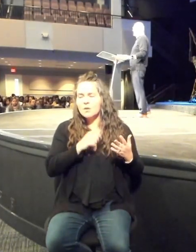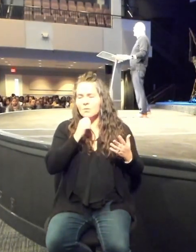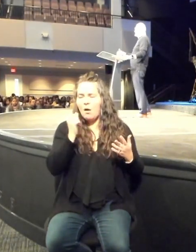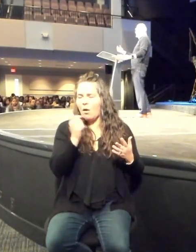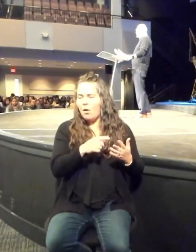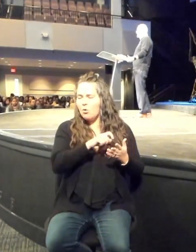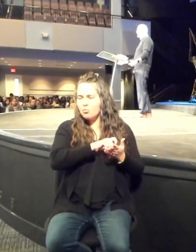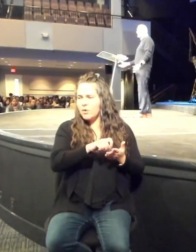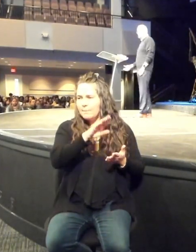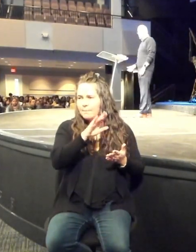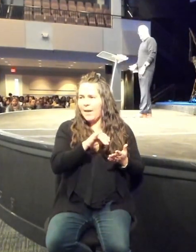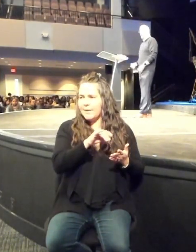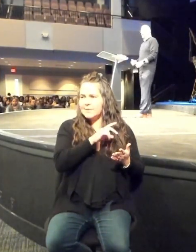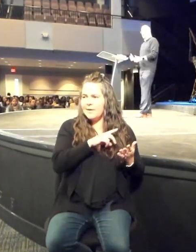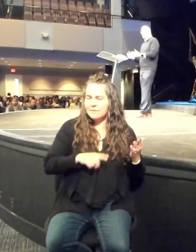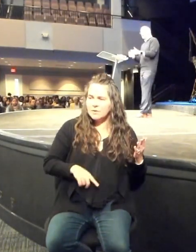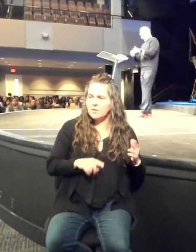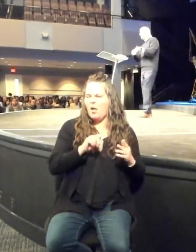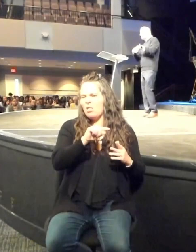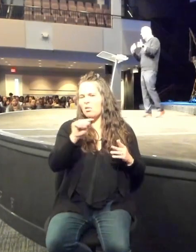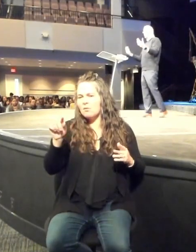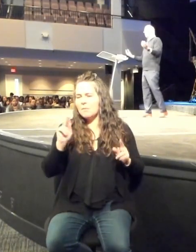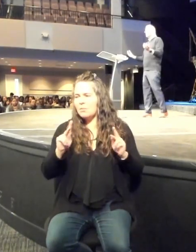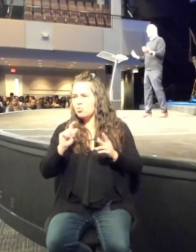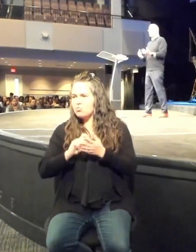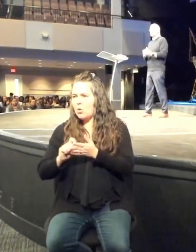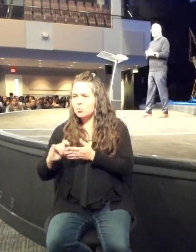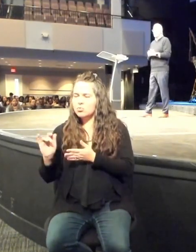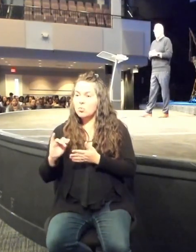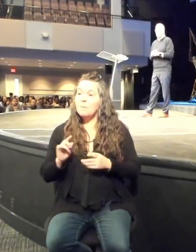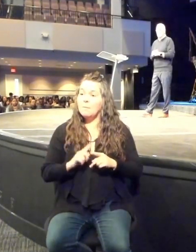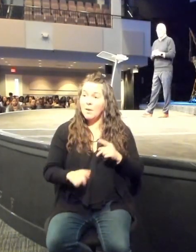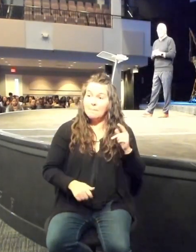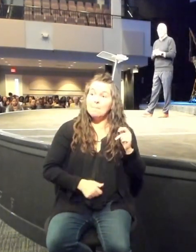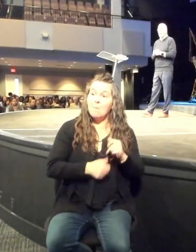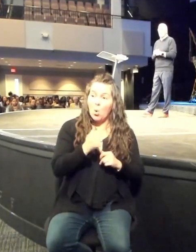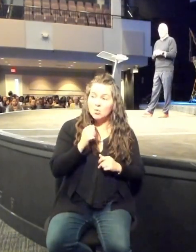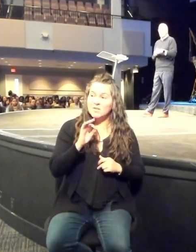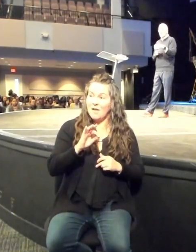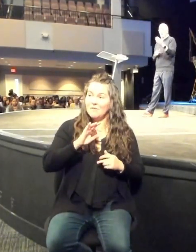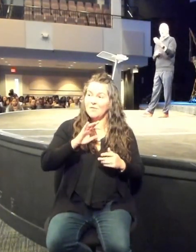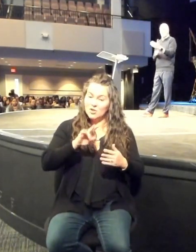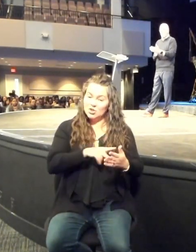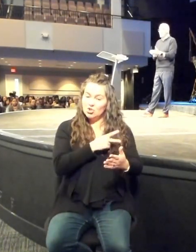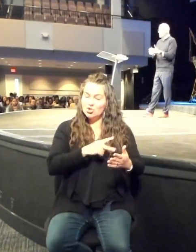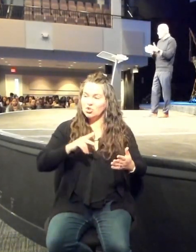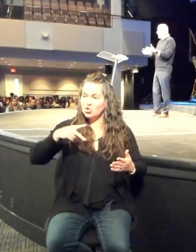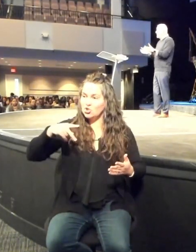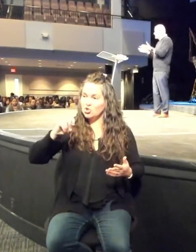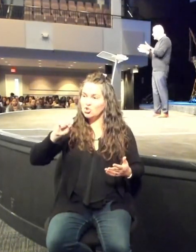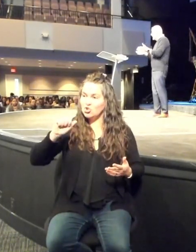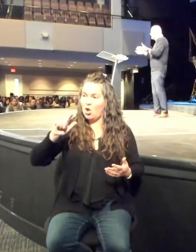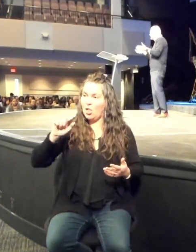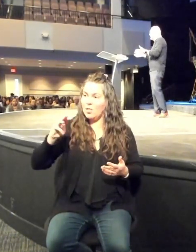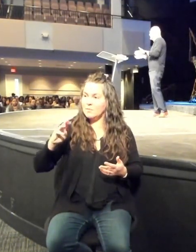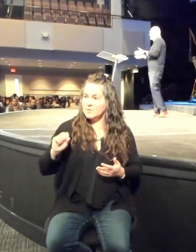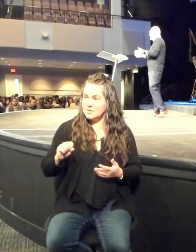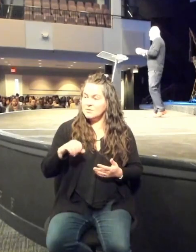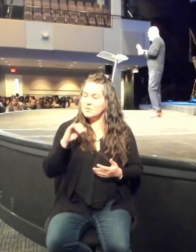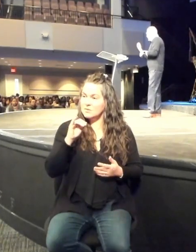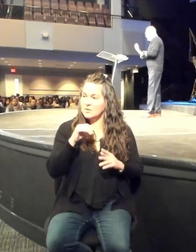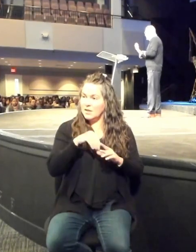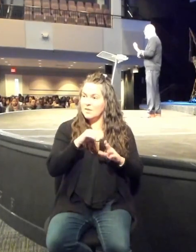from songs from others as well in there. But the majority of the songs, if you will, in the book of David, the Psaltery, are songs that David